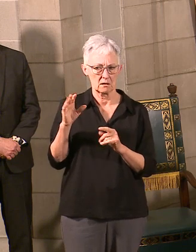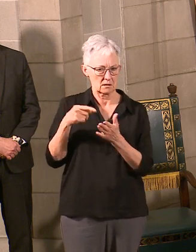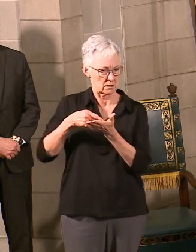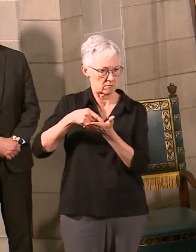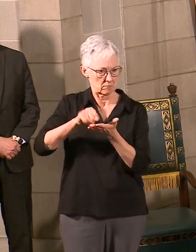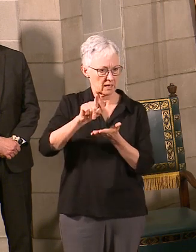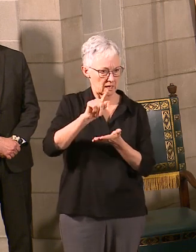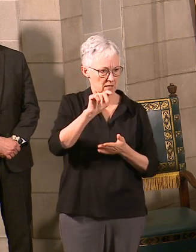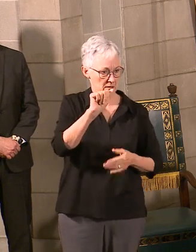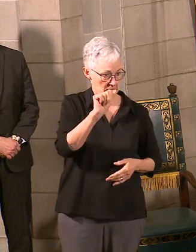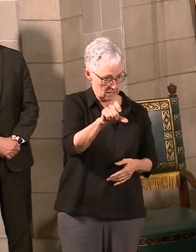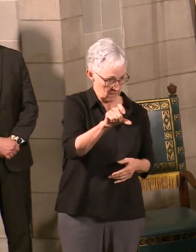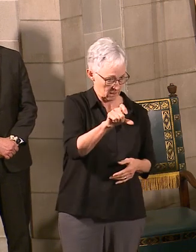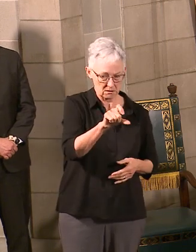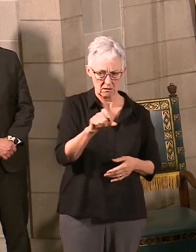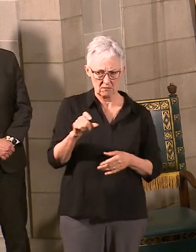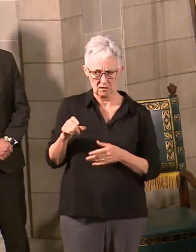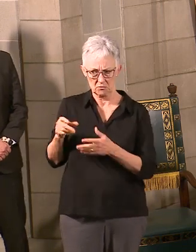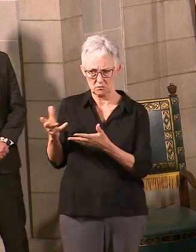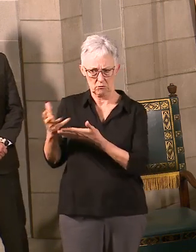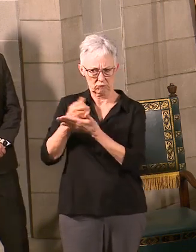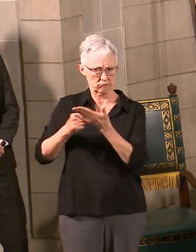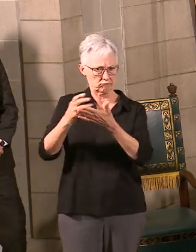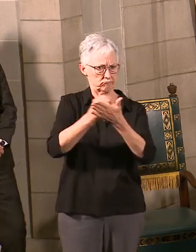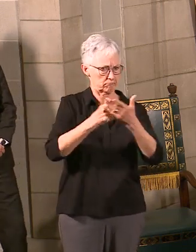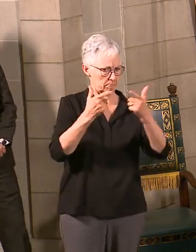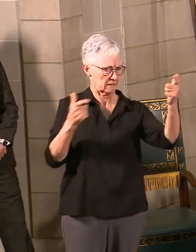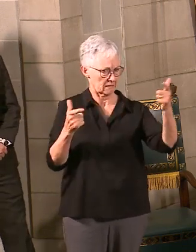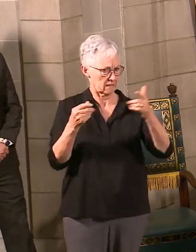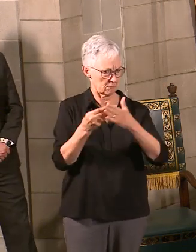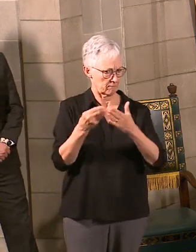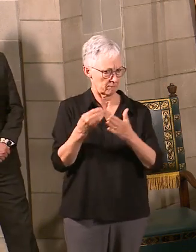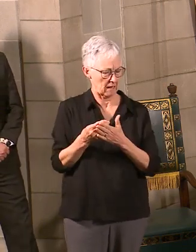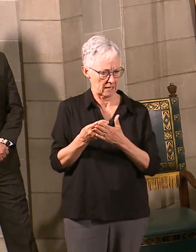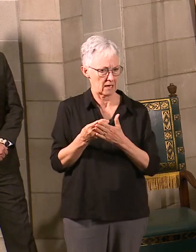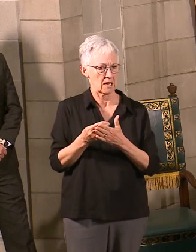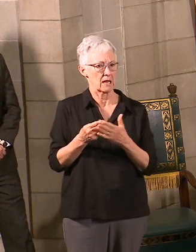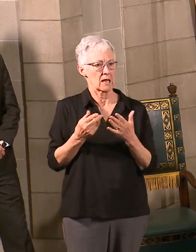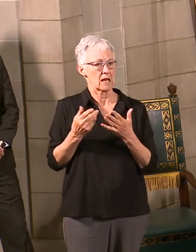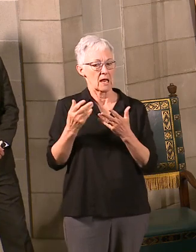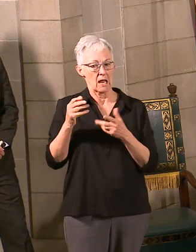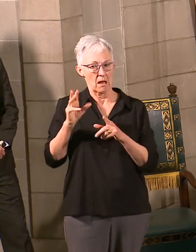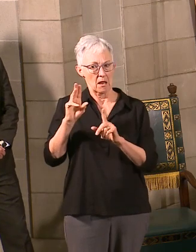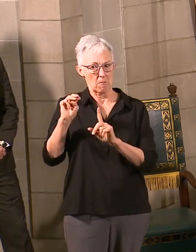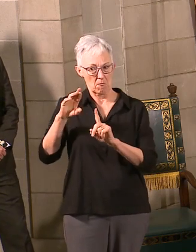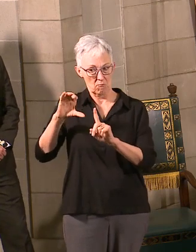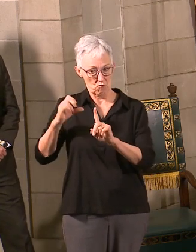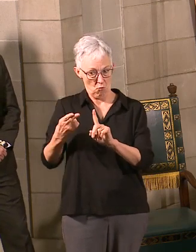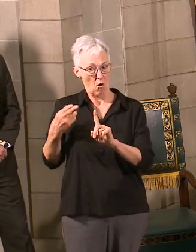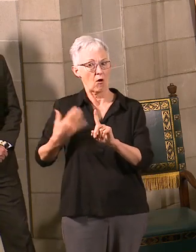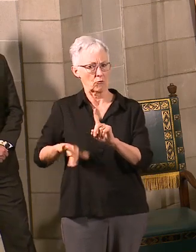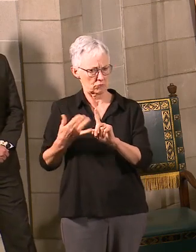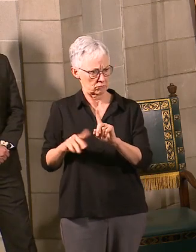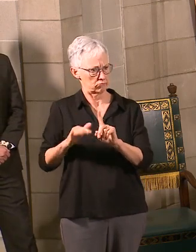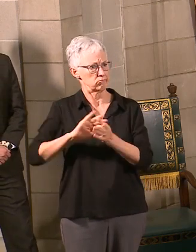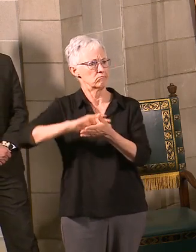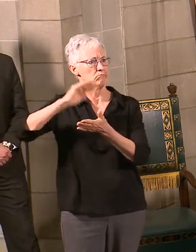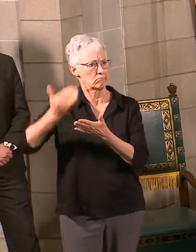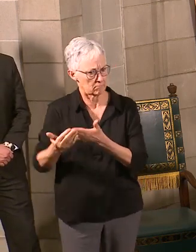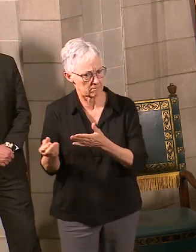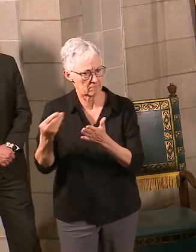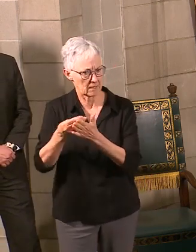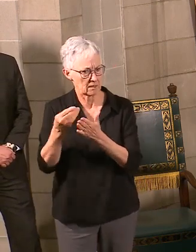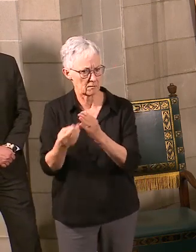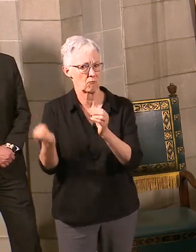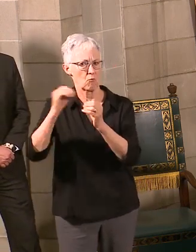really didn't see the full impact of the pandemic. And as we get into April, I think we can expect, again, we'll announce those numbers, the April numbers